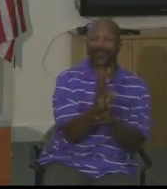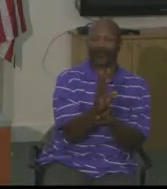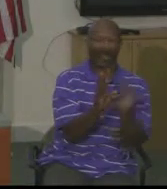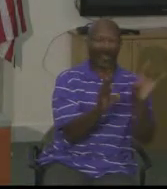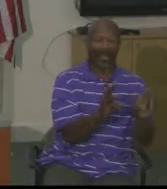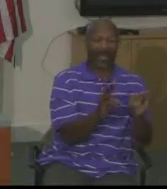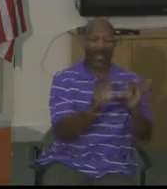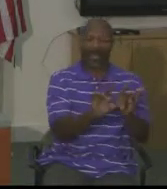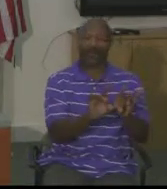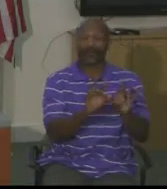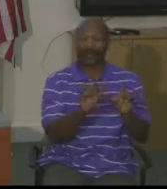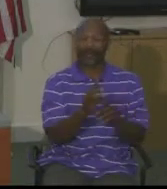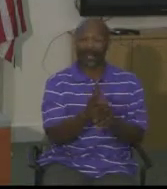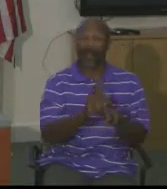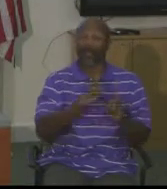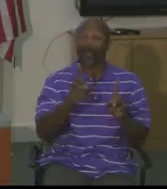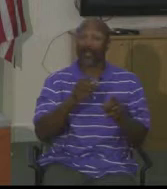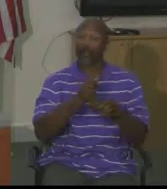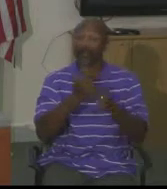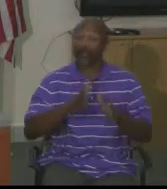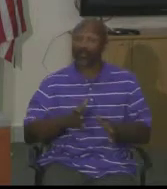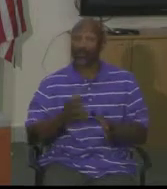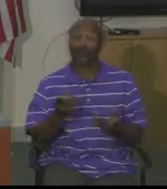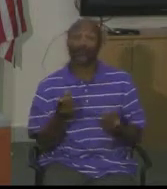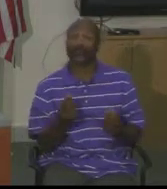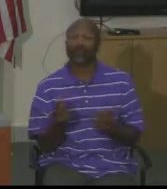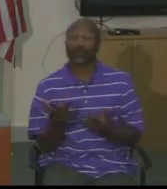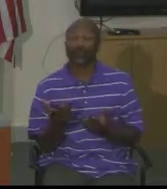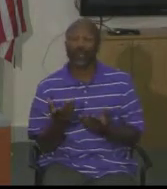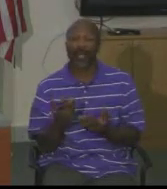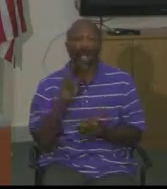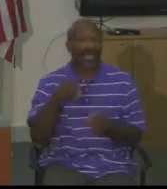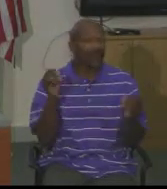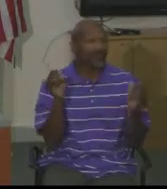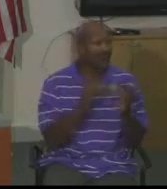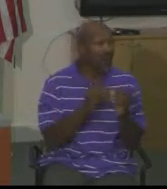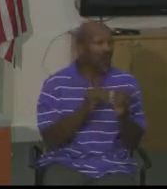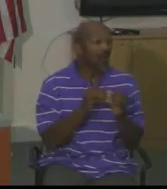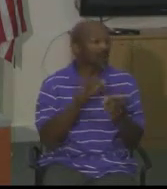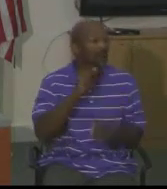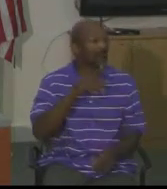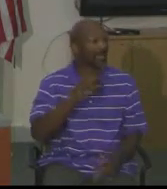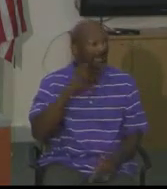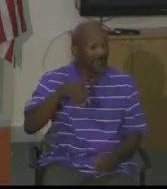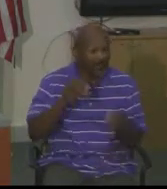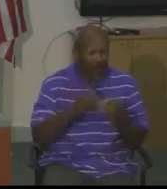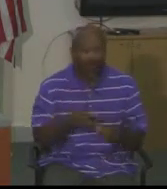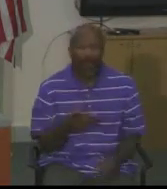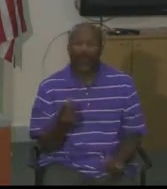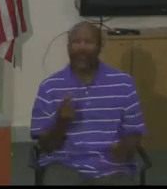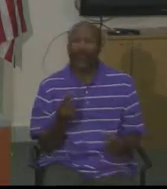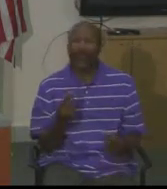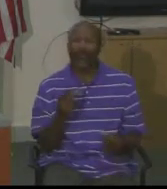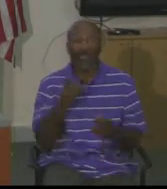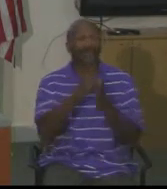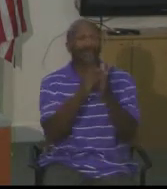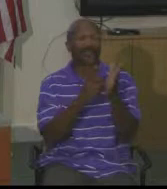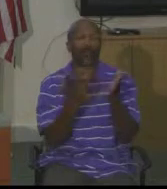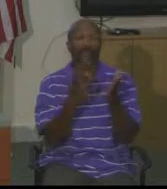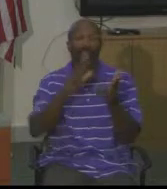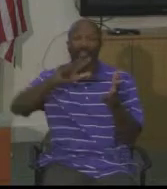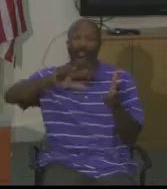A few manufacturers went beyond that and said, I need even more space. So they designed a